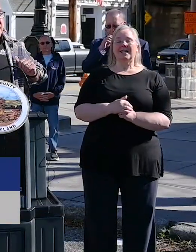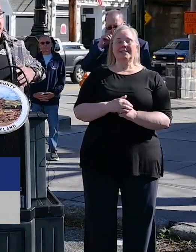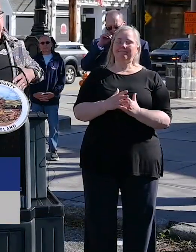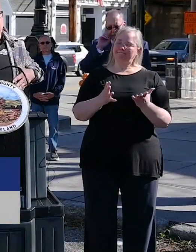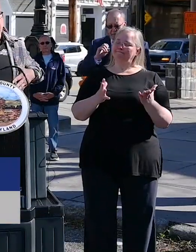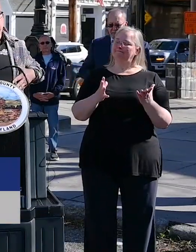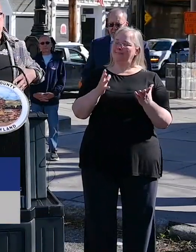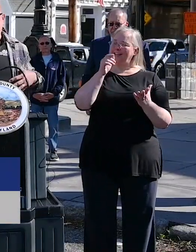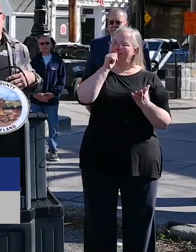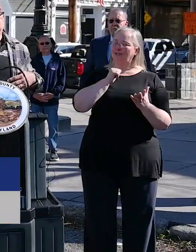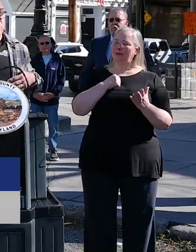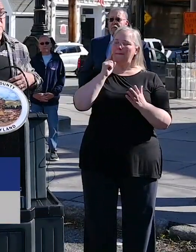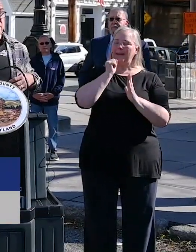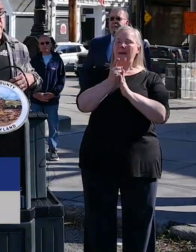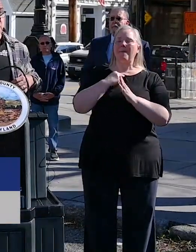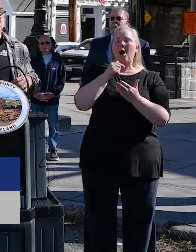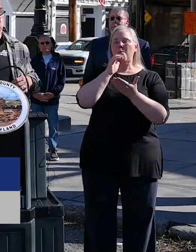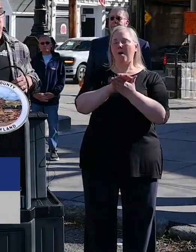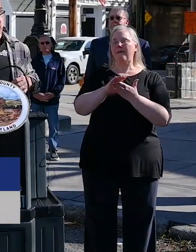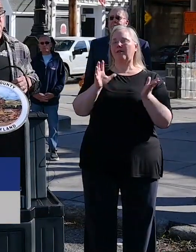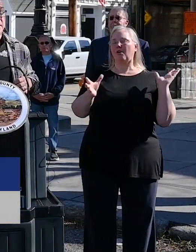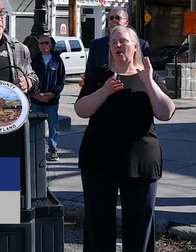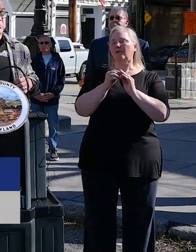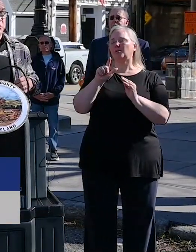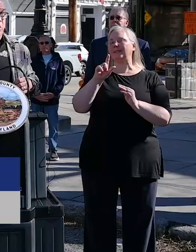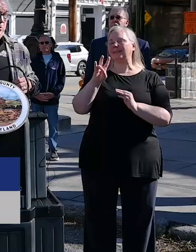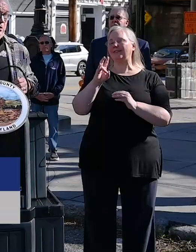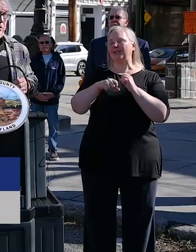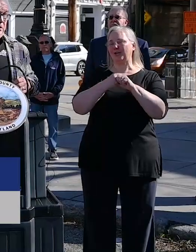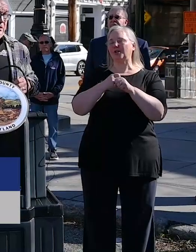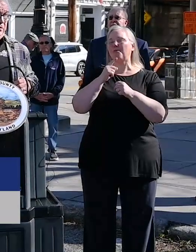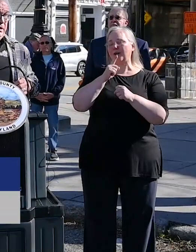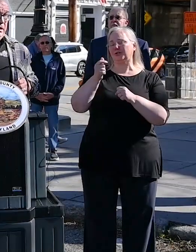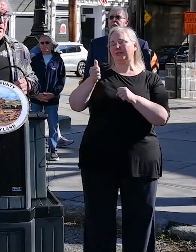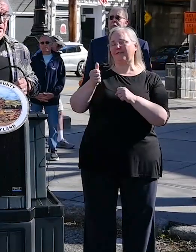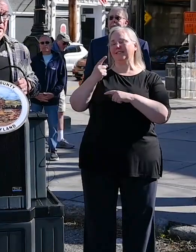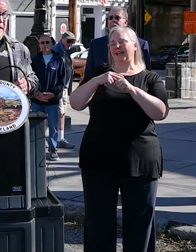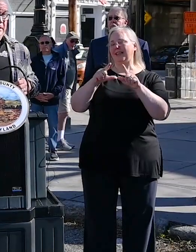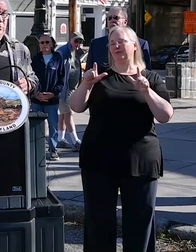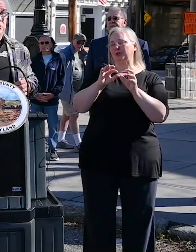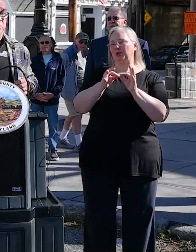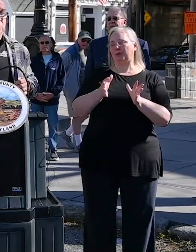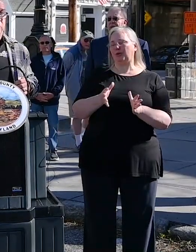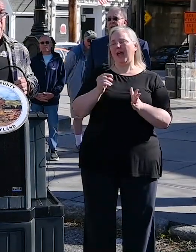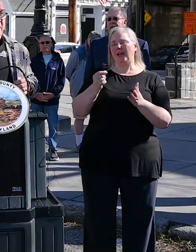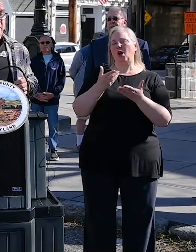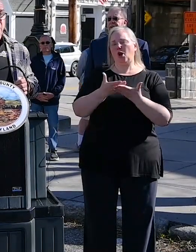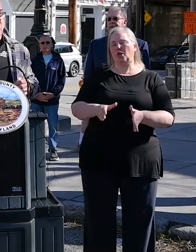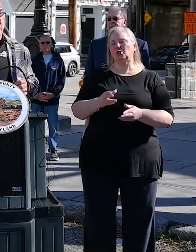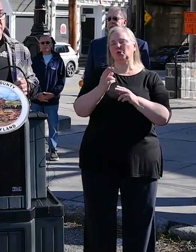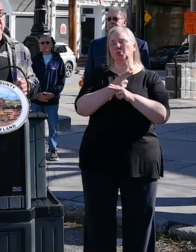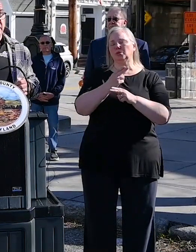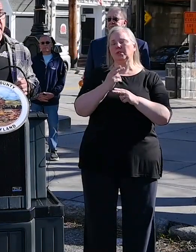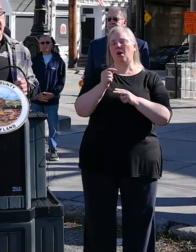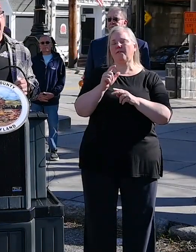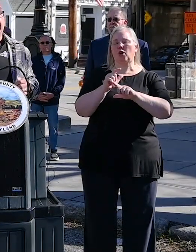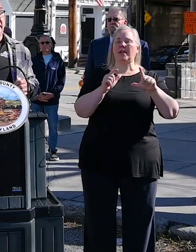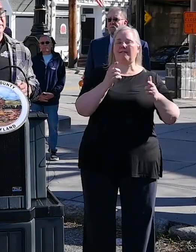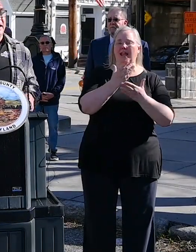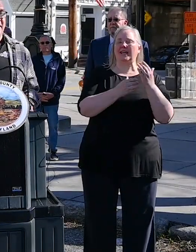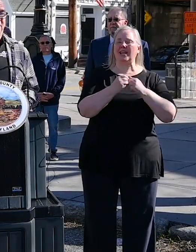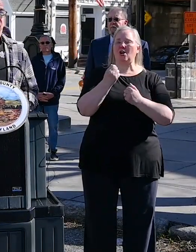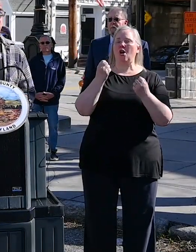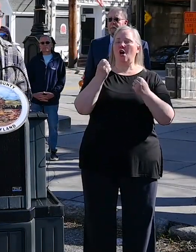Indulge me a minute. My wife of 27 years was a sign language interpreter and lost the use of her left hand in a car accident, and